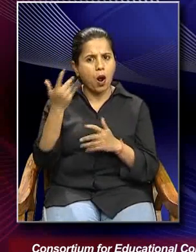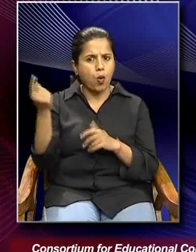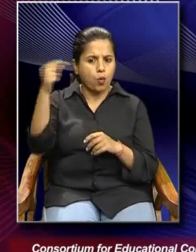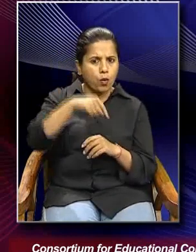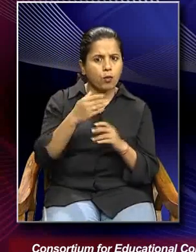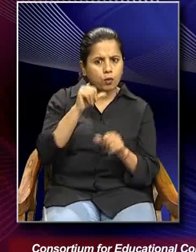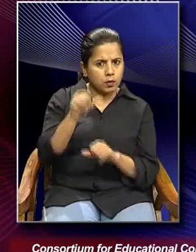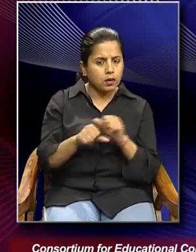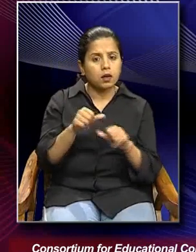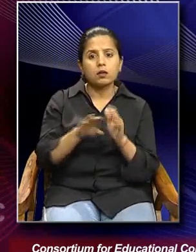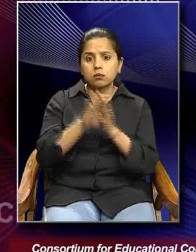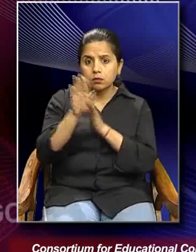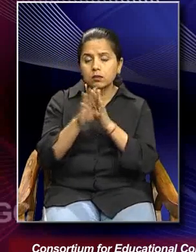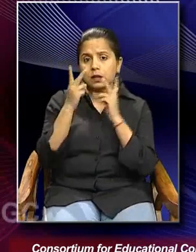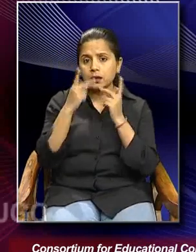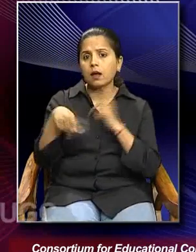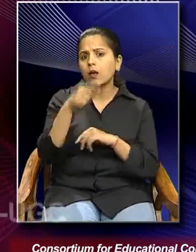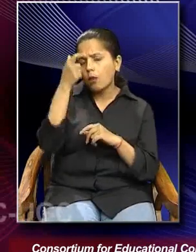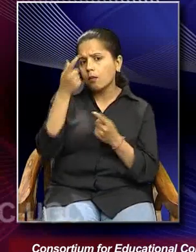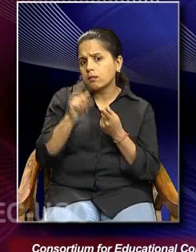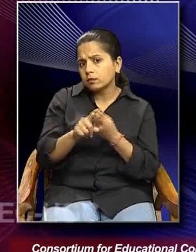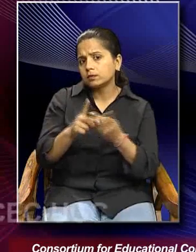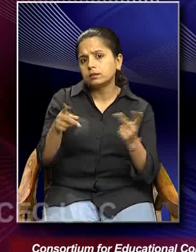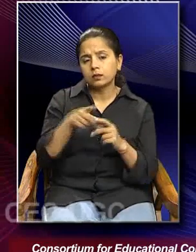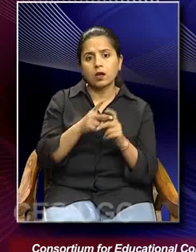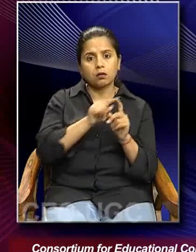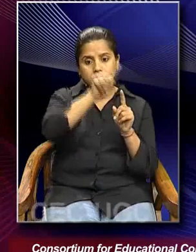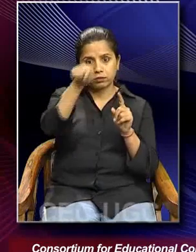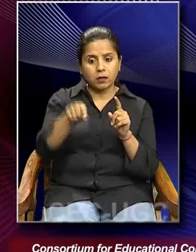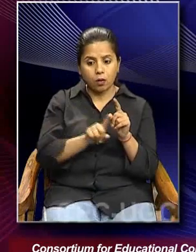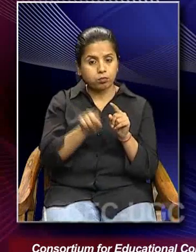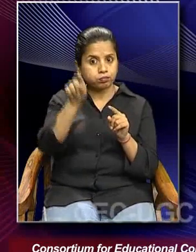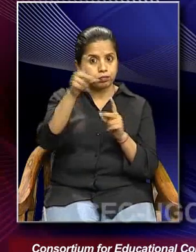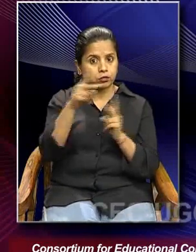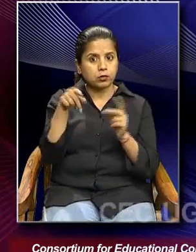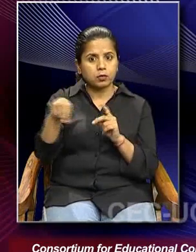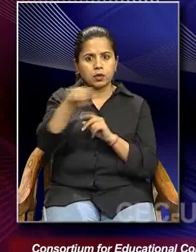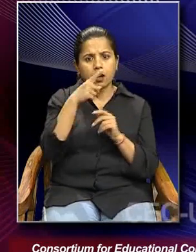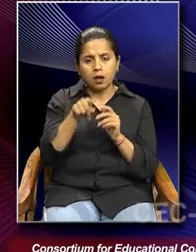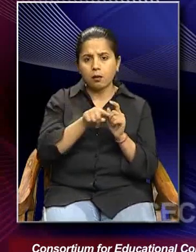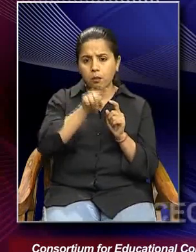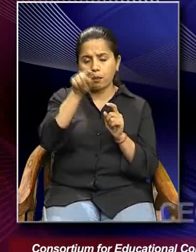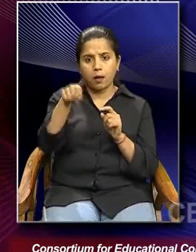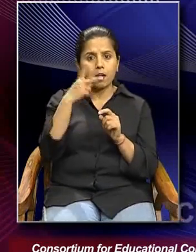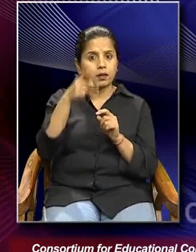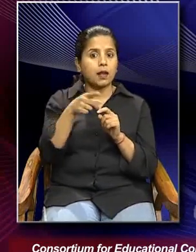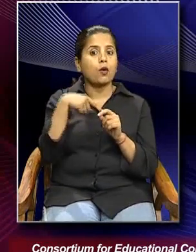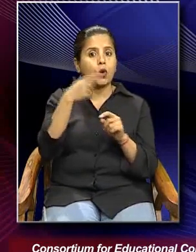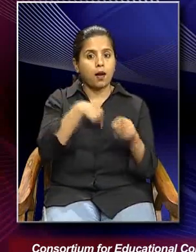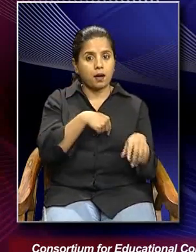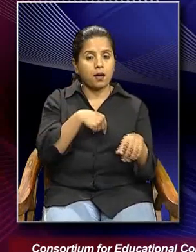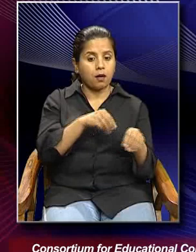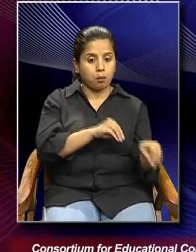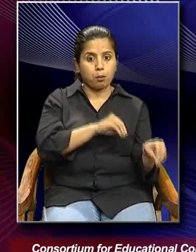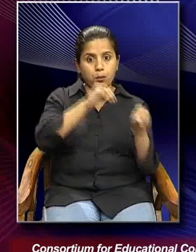the process of development unfolds, if you see both the curves are increasing, but the pace of increase is higher among emigrants, and